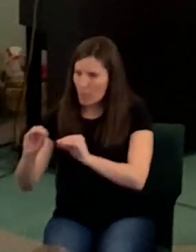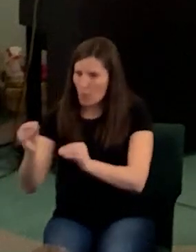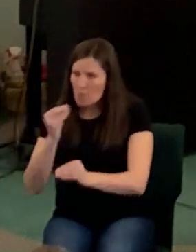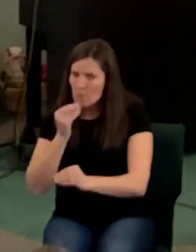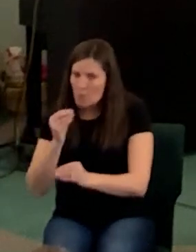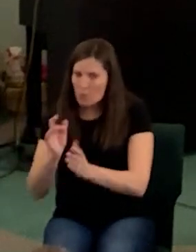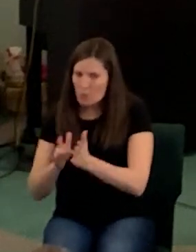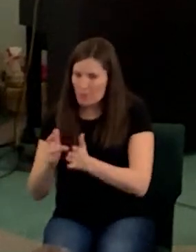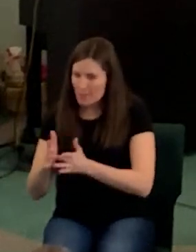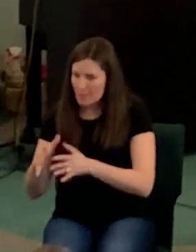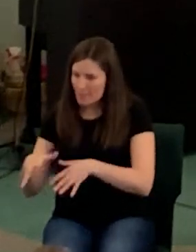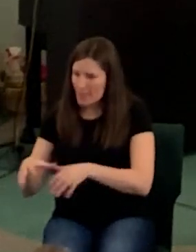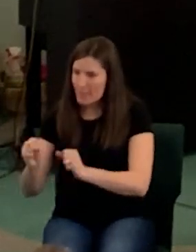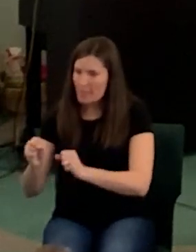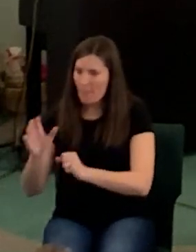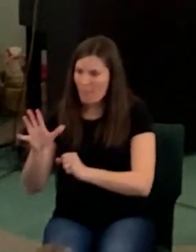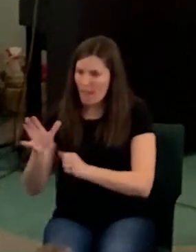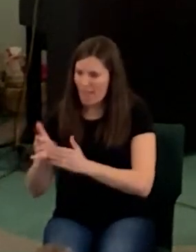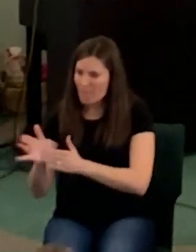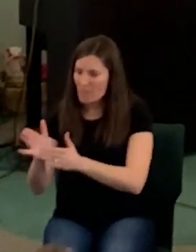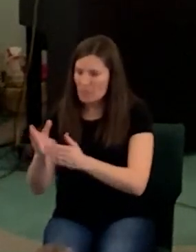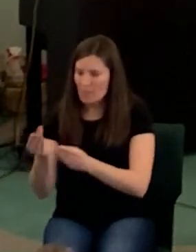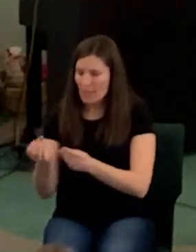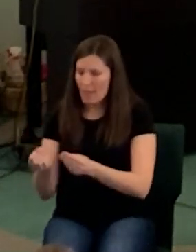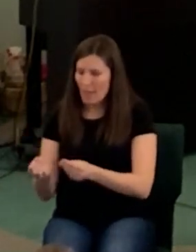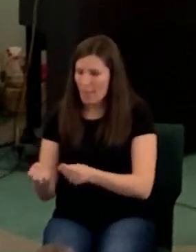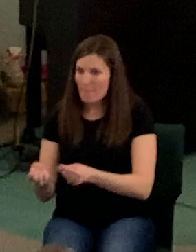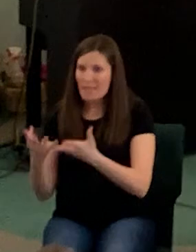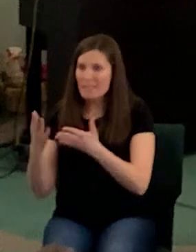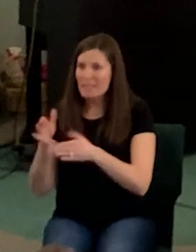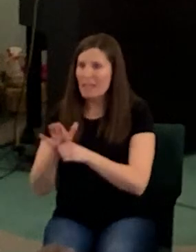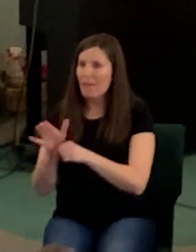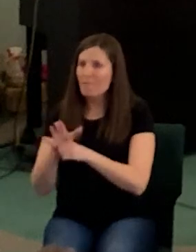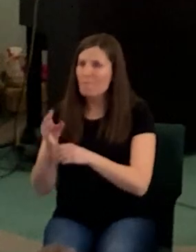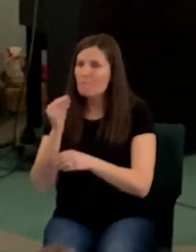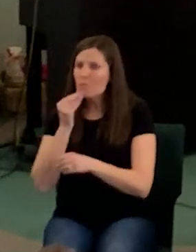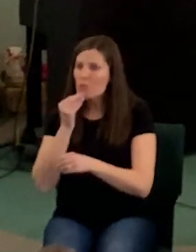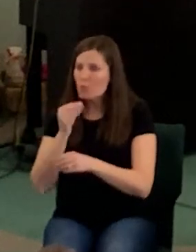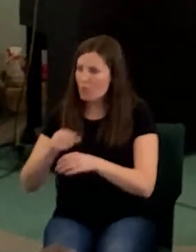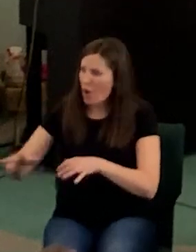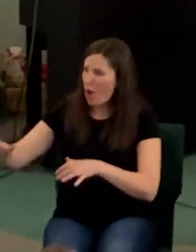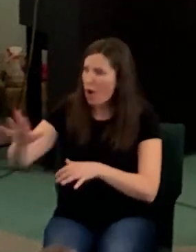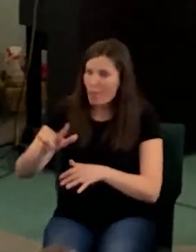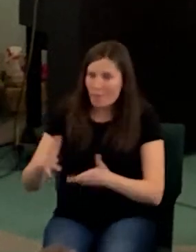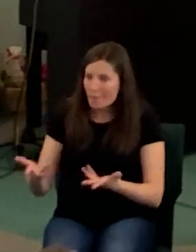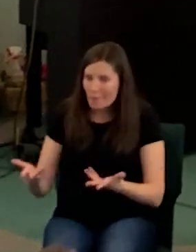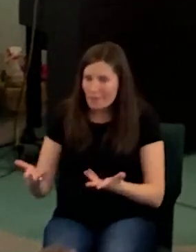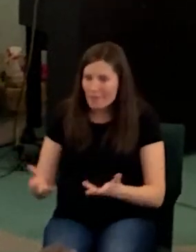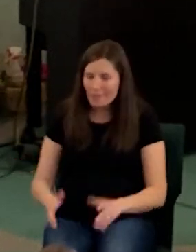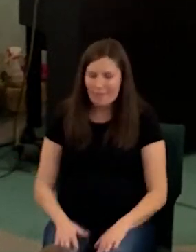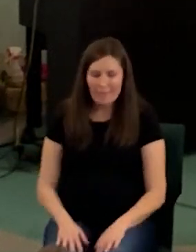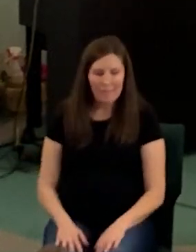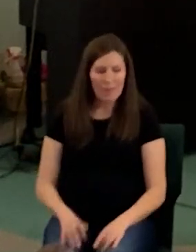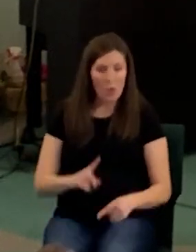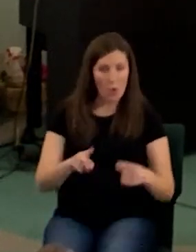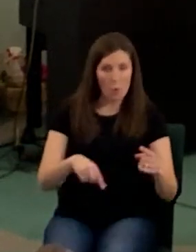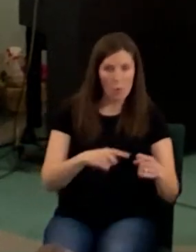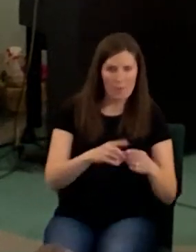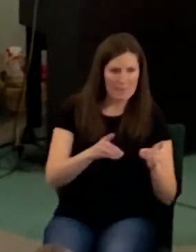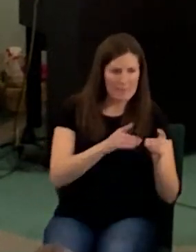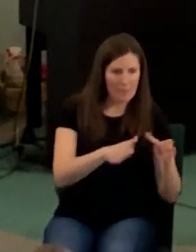it. When the disciples were on the water and they think they're going to die on the sea and it's crazy, he calms the